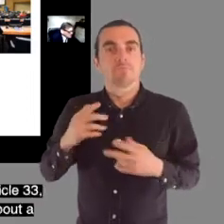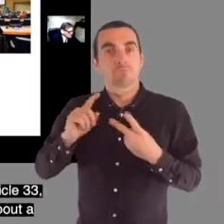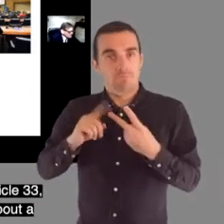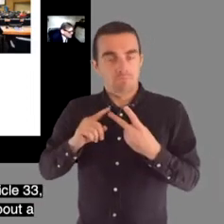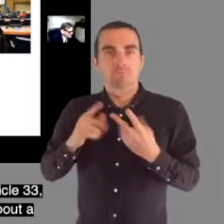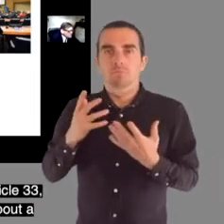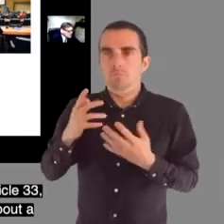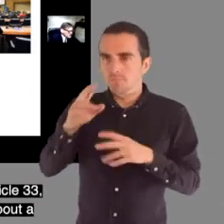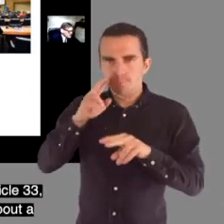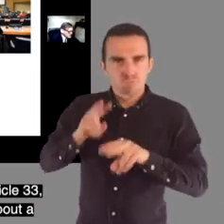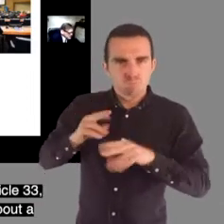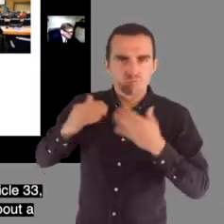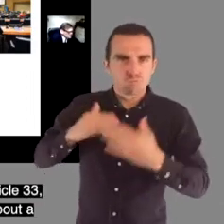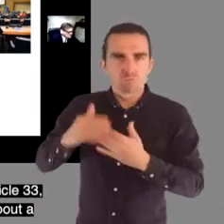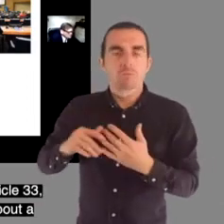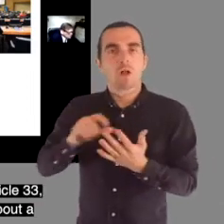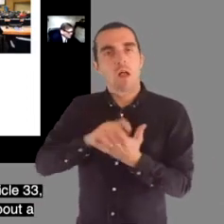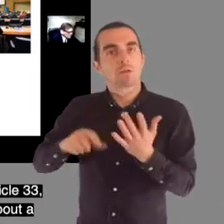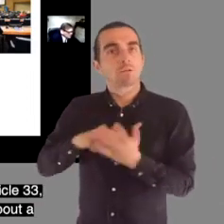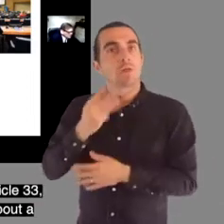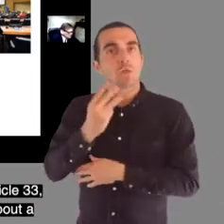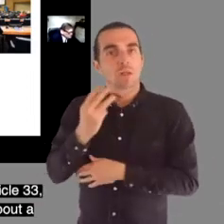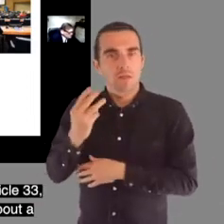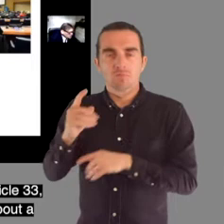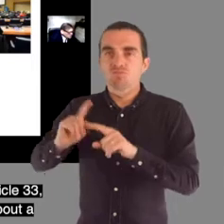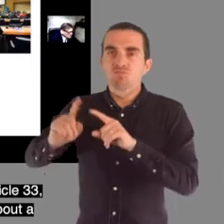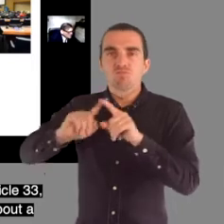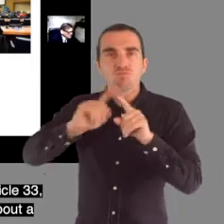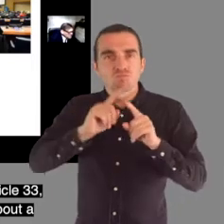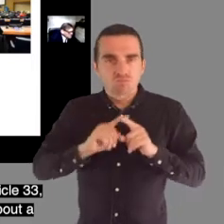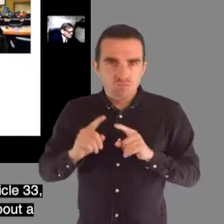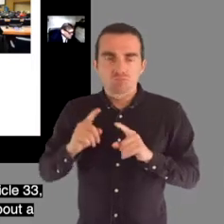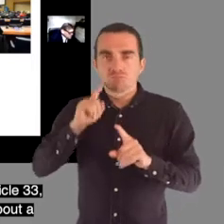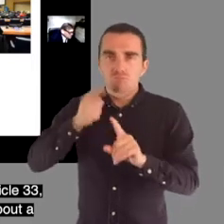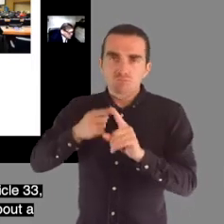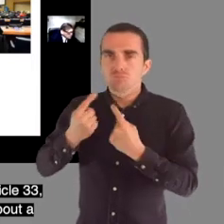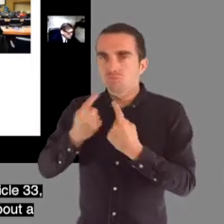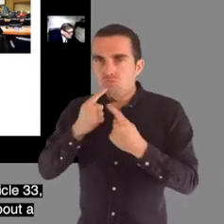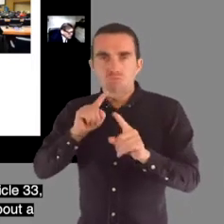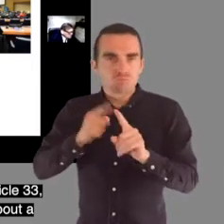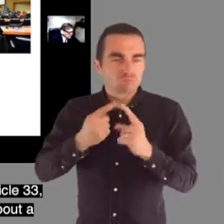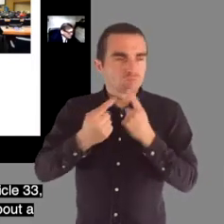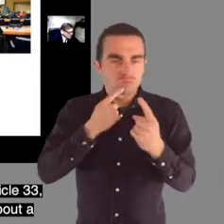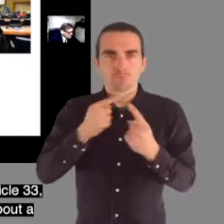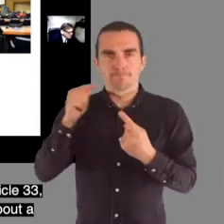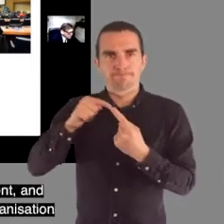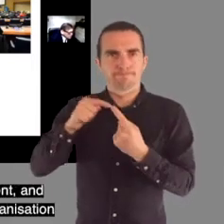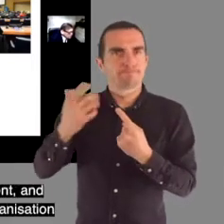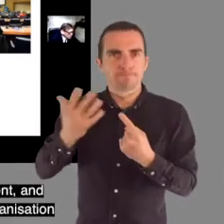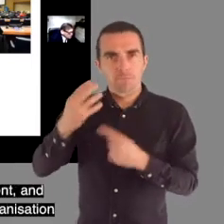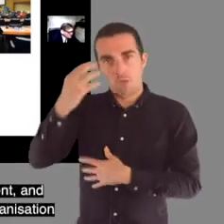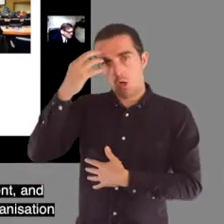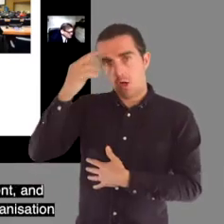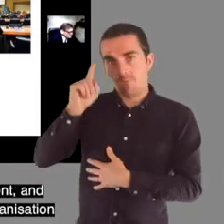implementation currently. Secondly, in the monitoring, Article 33, there's other points there about a